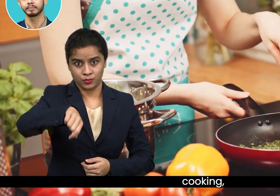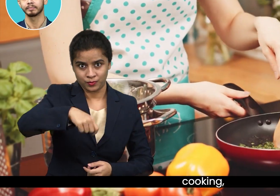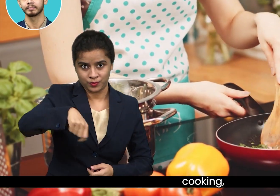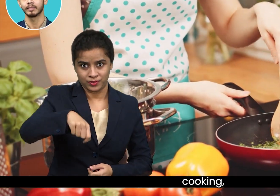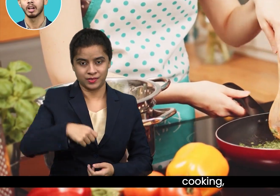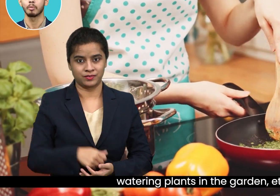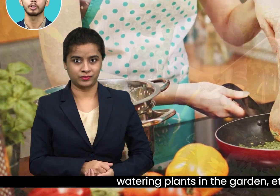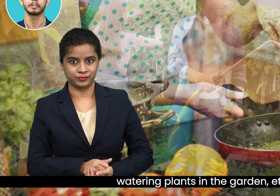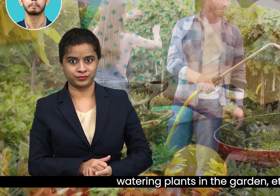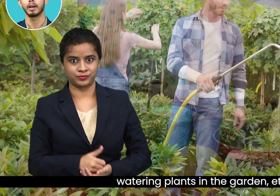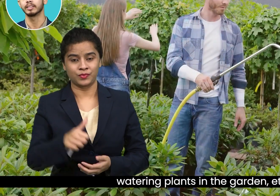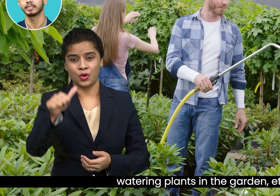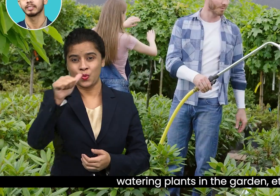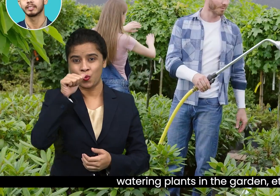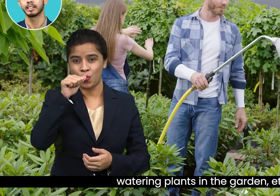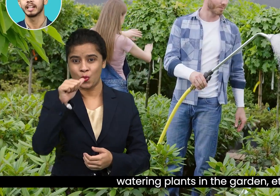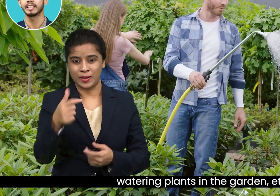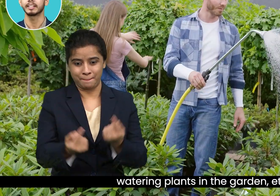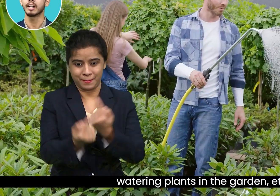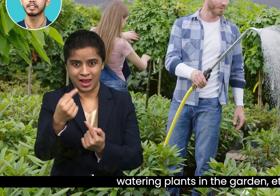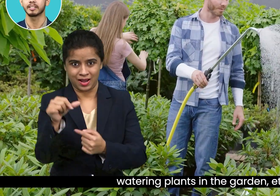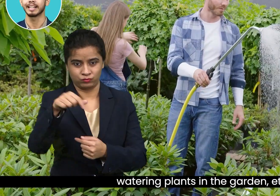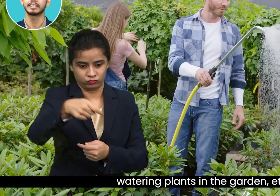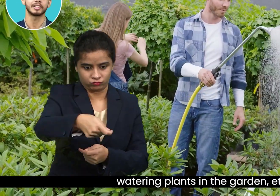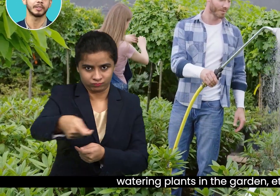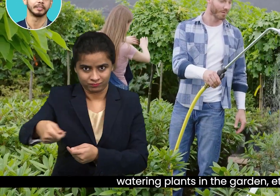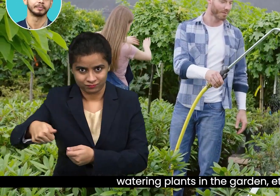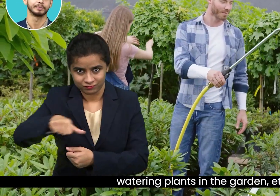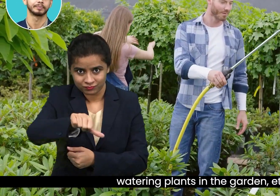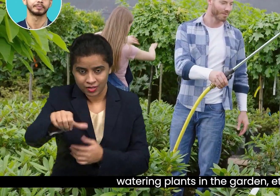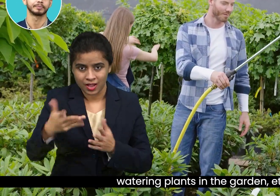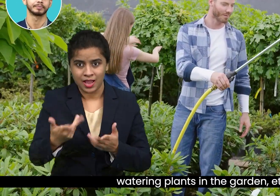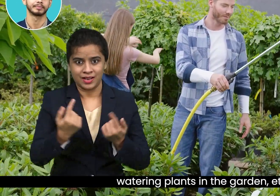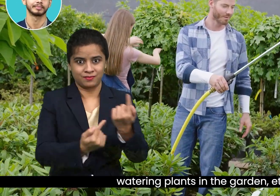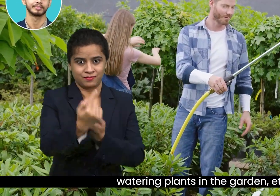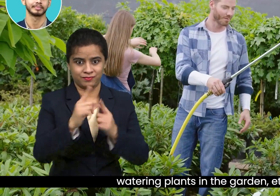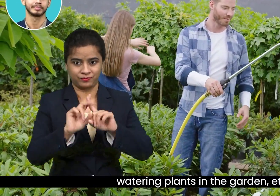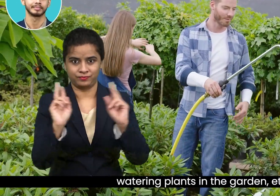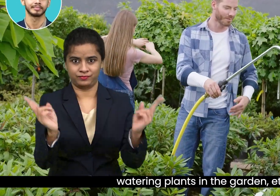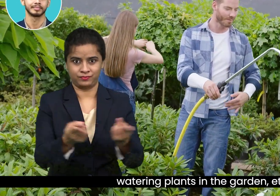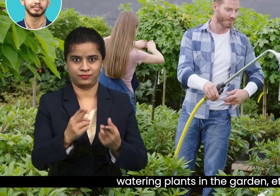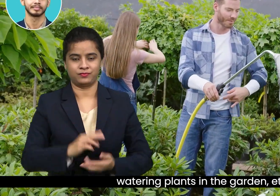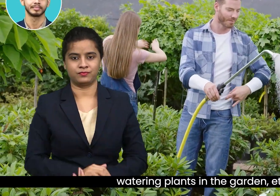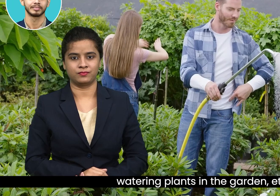cooking, watering plants in the garden, etc.